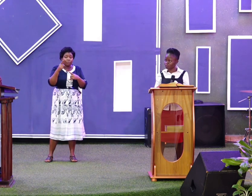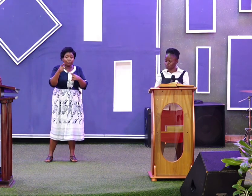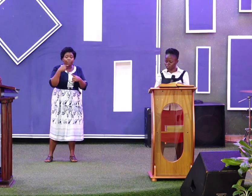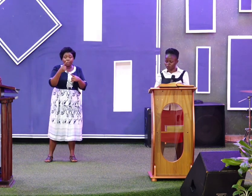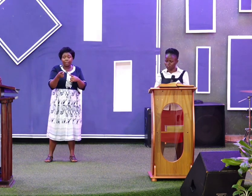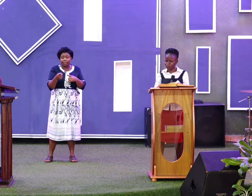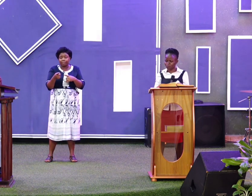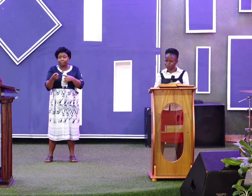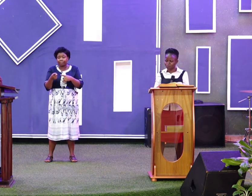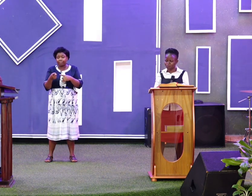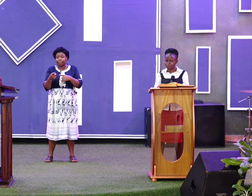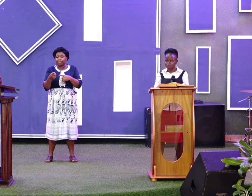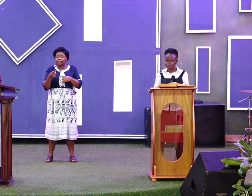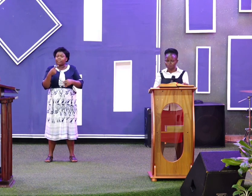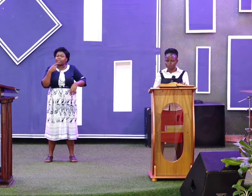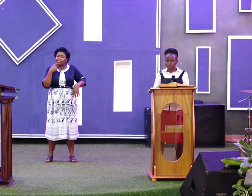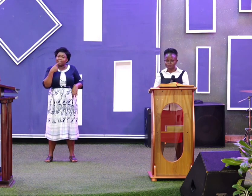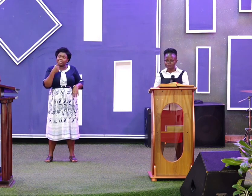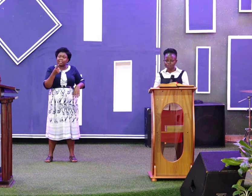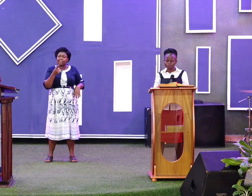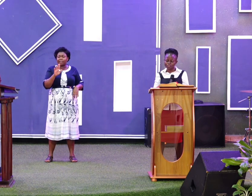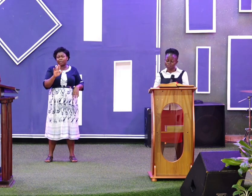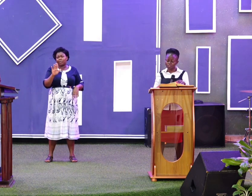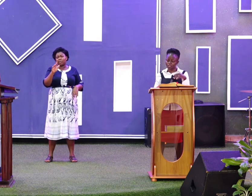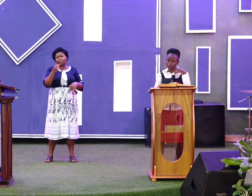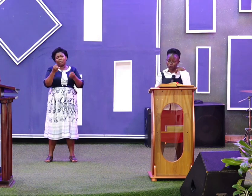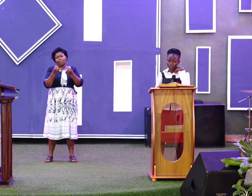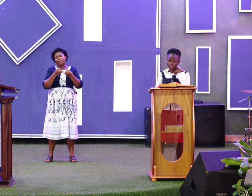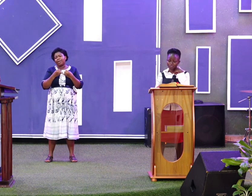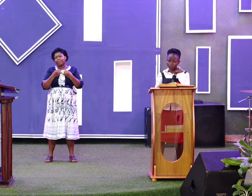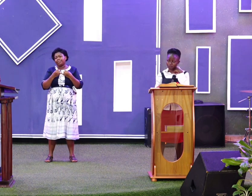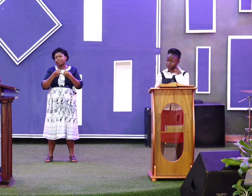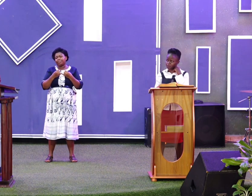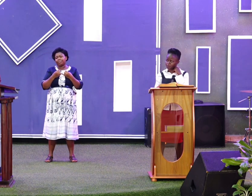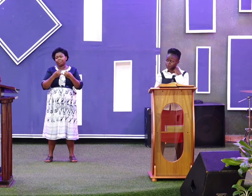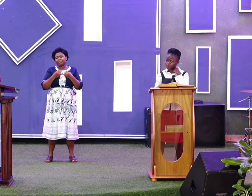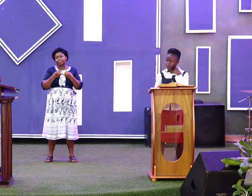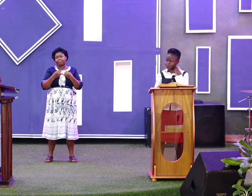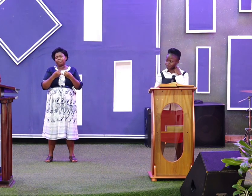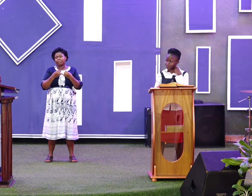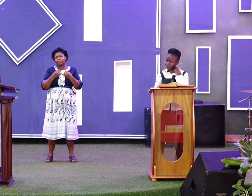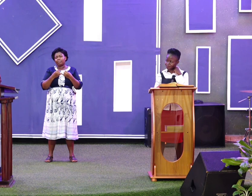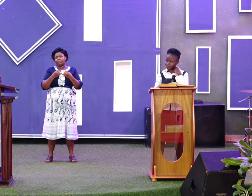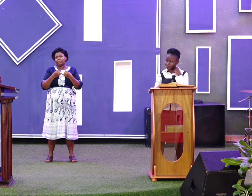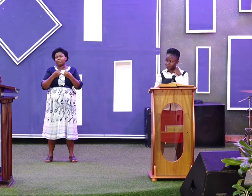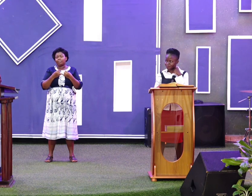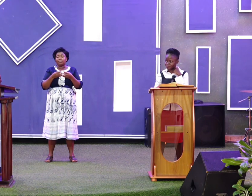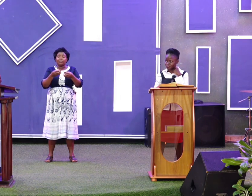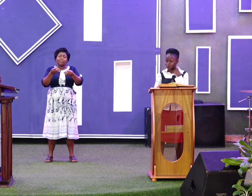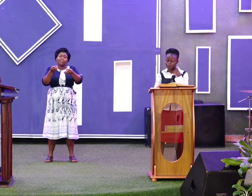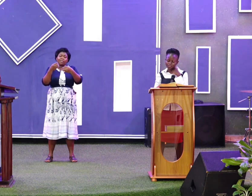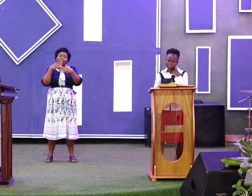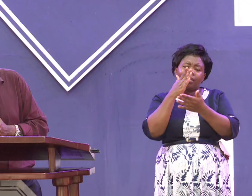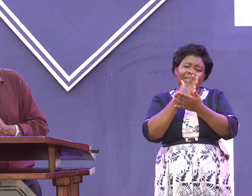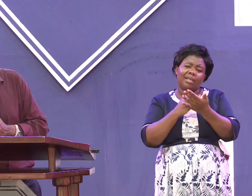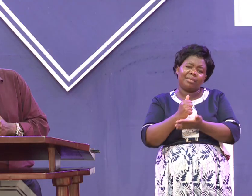N'omugamba. You tell him. Ngambira ku mukyala wo. Please tell your wife. Ampeyo kubuyambi.